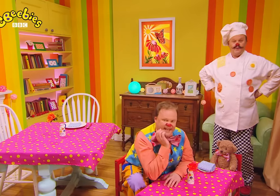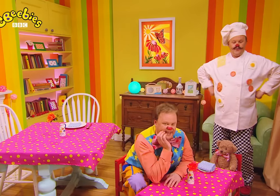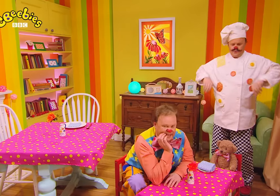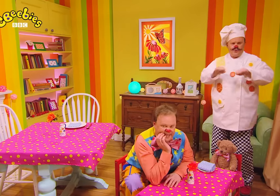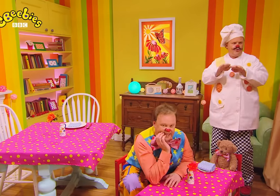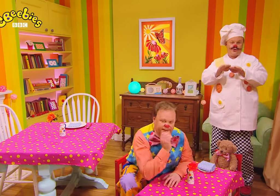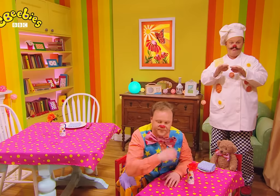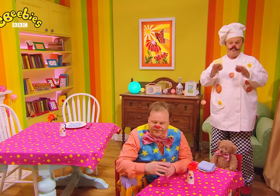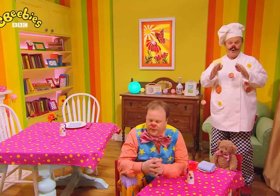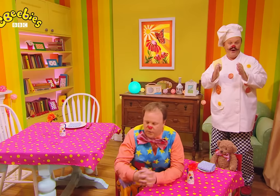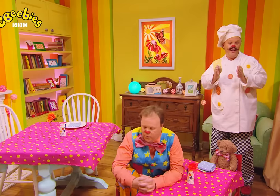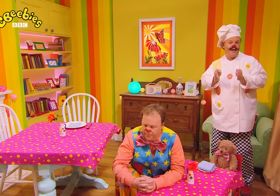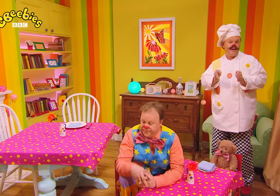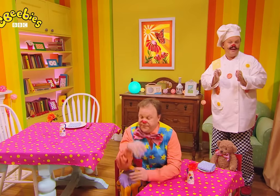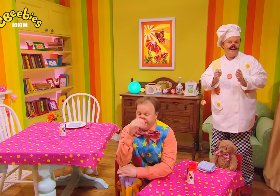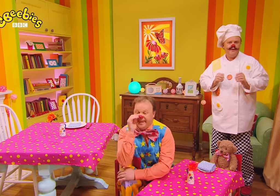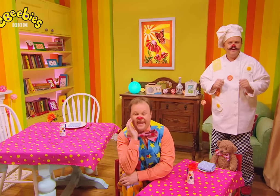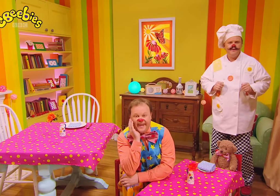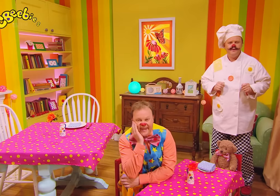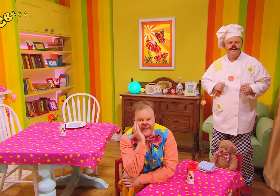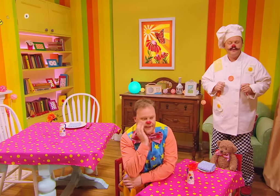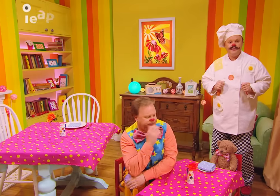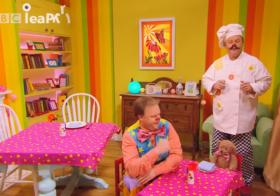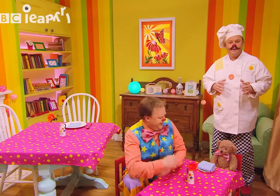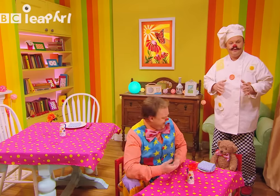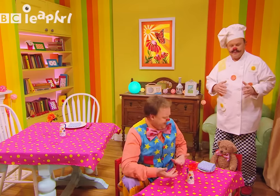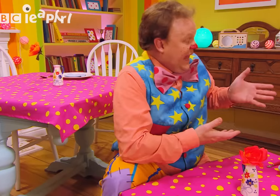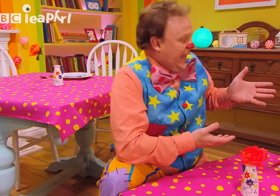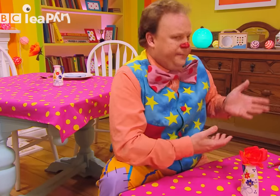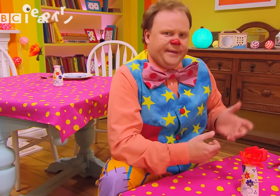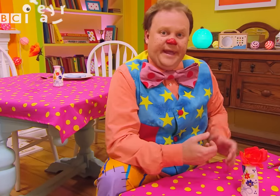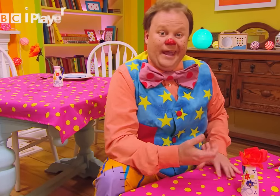Tumble. Too small? Yes, too small. Oh,